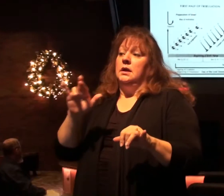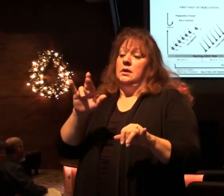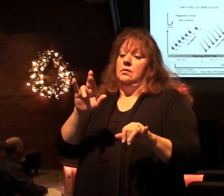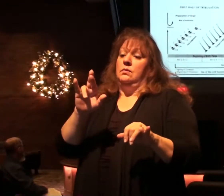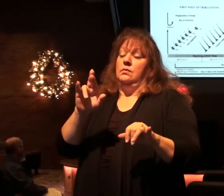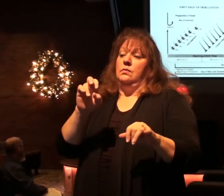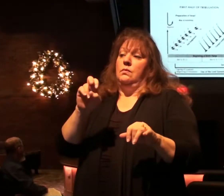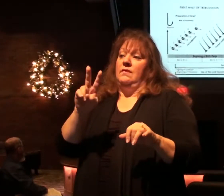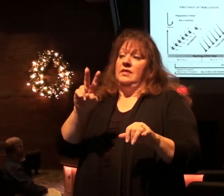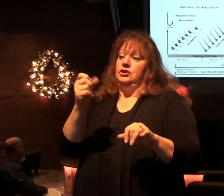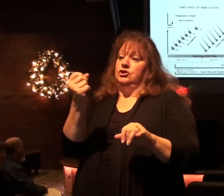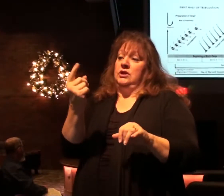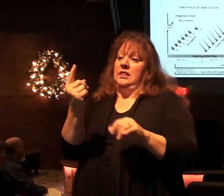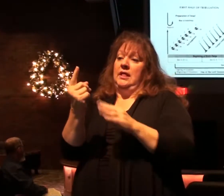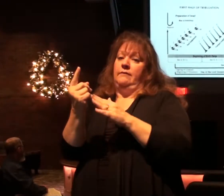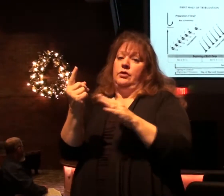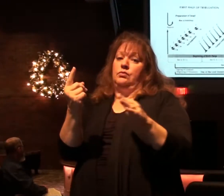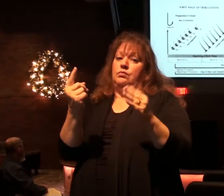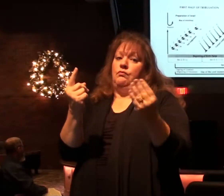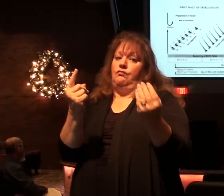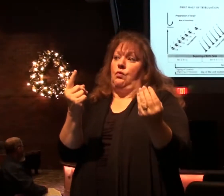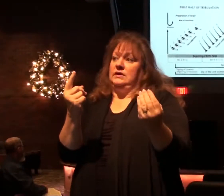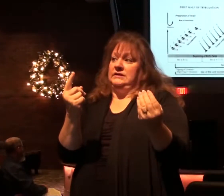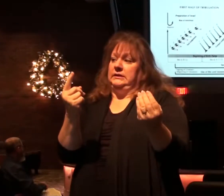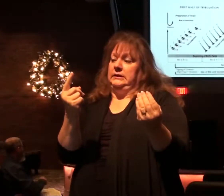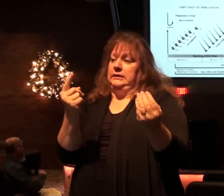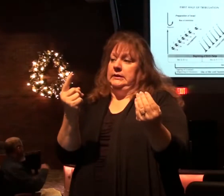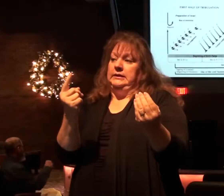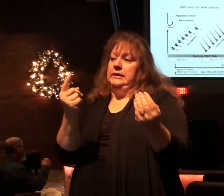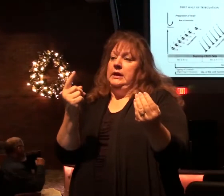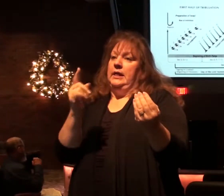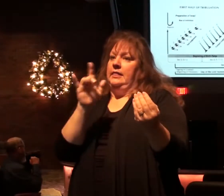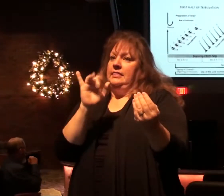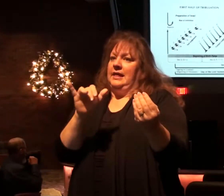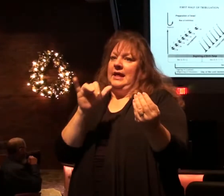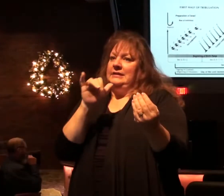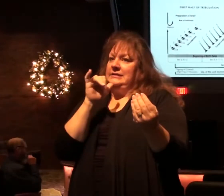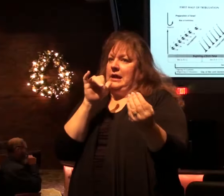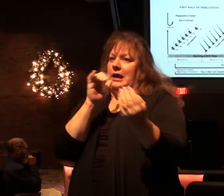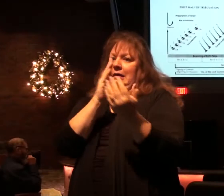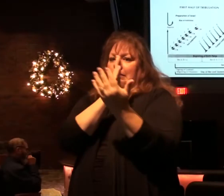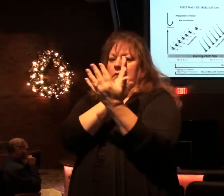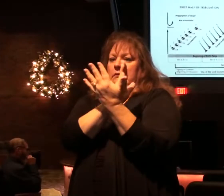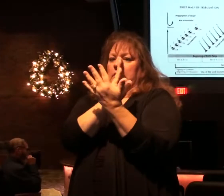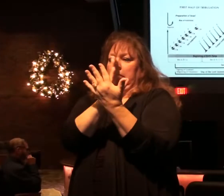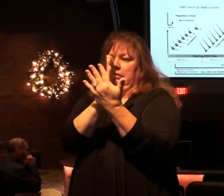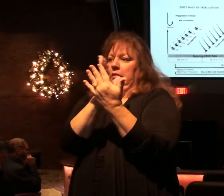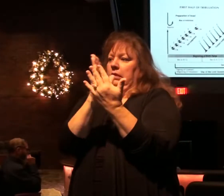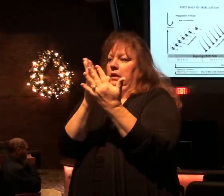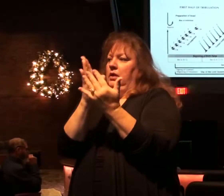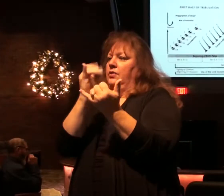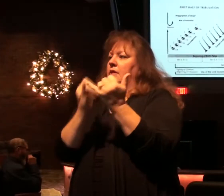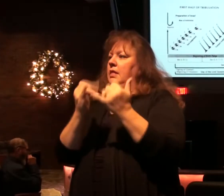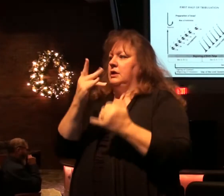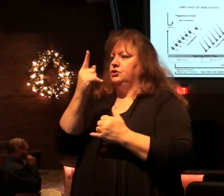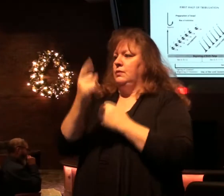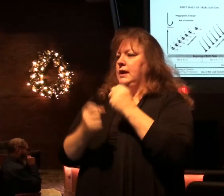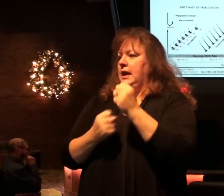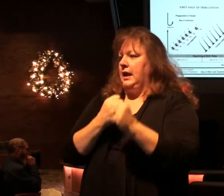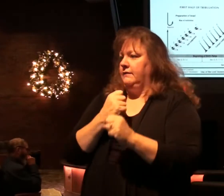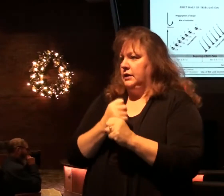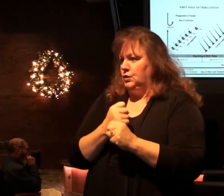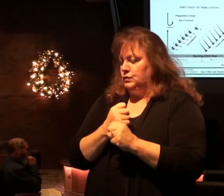11 to 14. So they're not sequentially walking us through that last 3.5-year